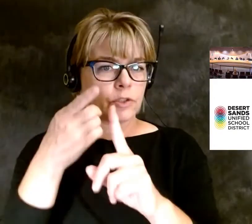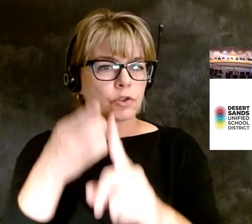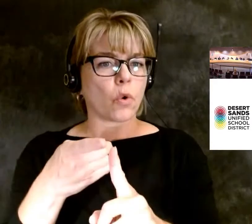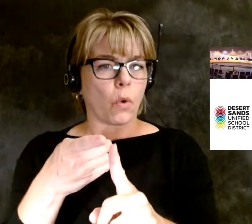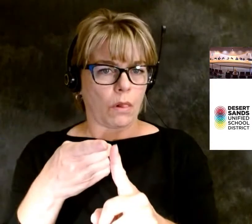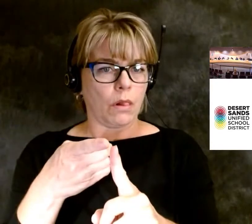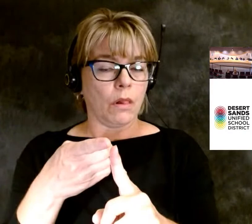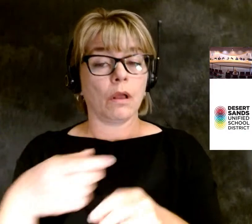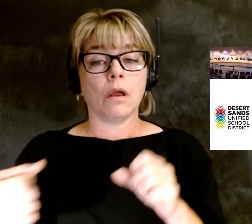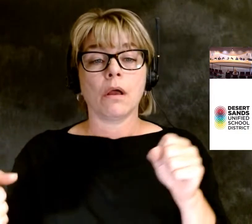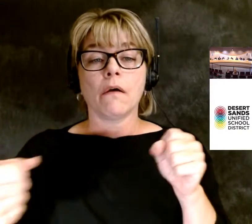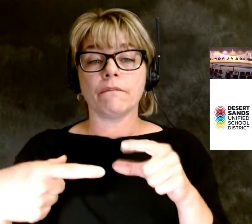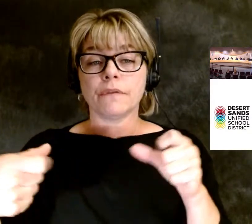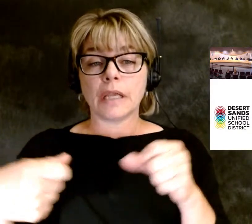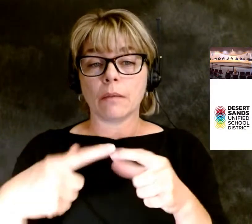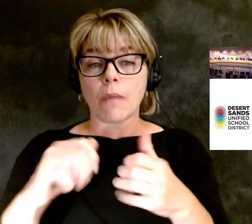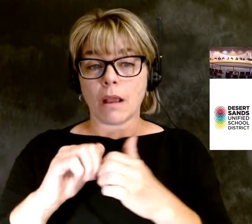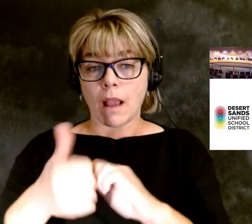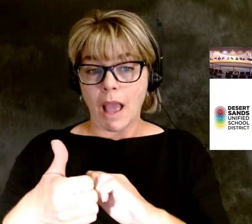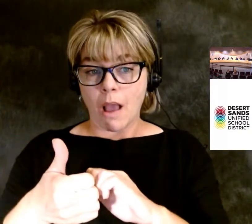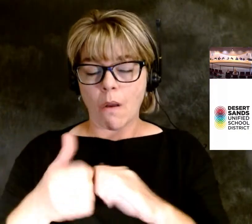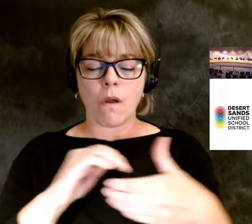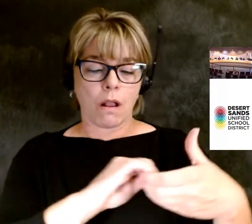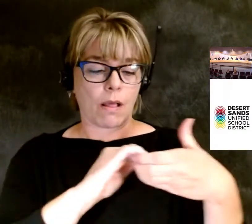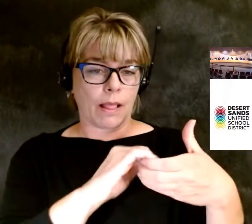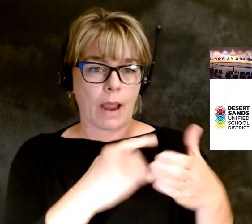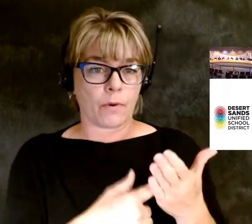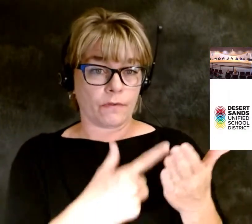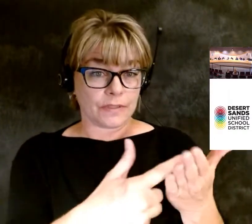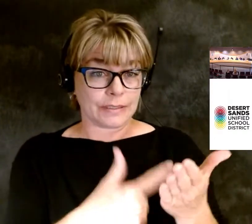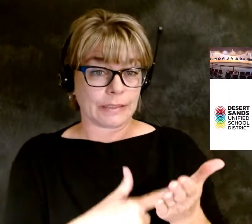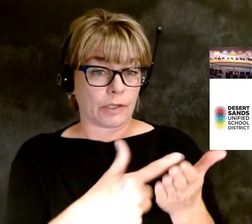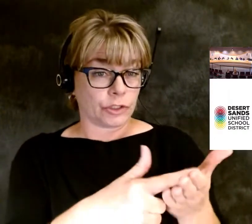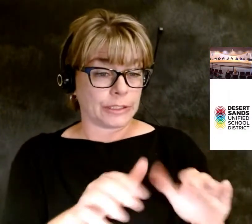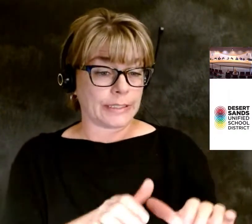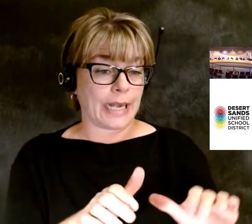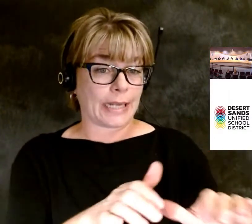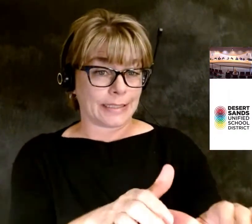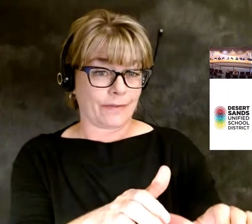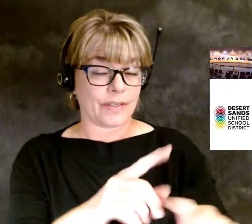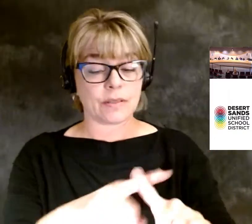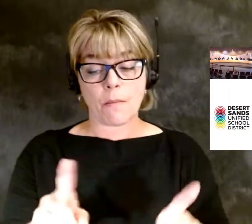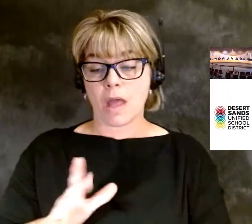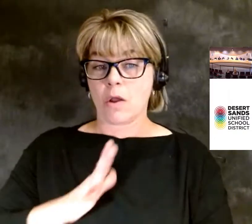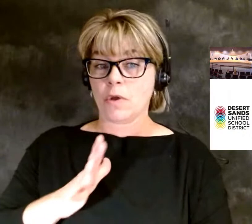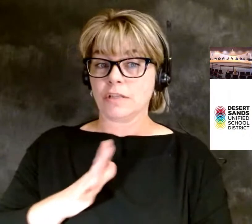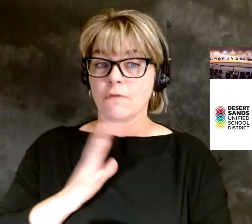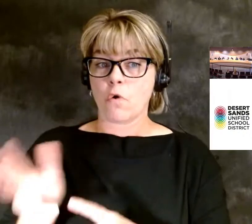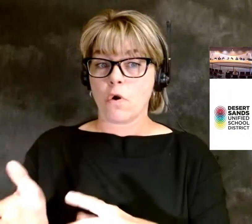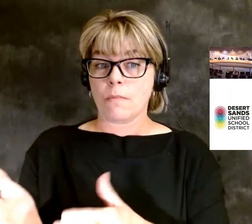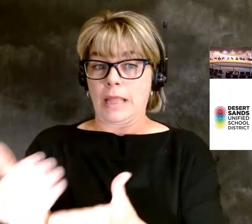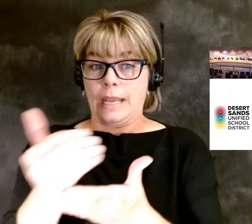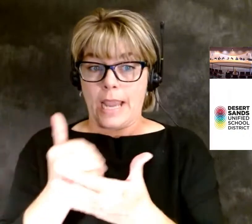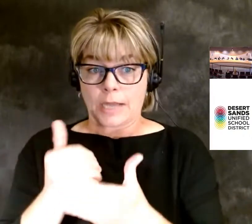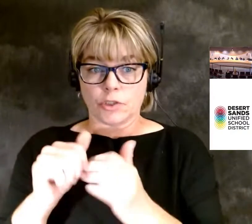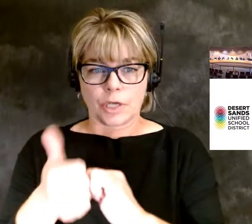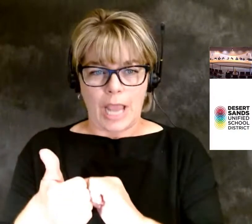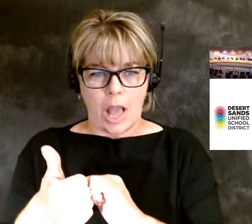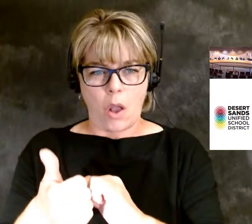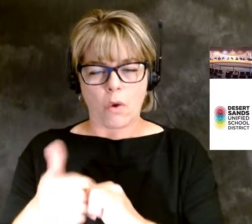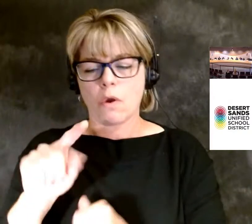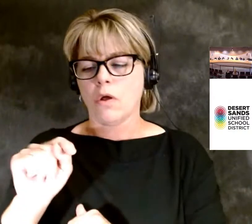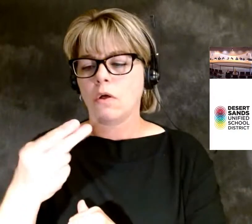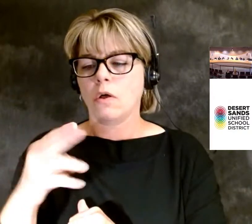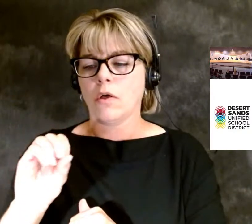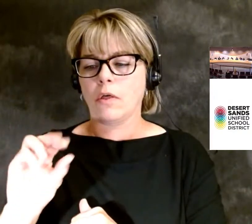Feedback was captured through collaborative discussions and activities with those meetings, but formally captured through thought exchange. There are three